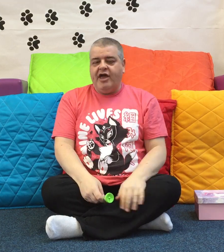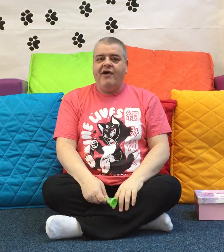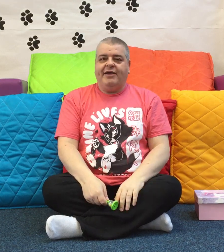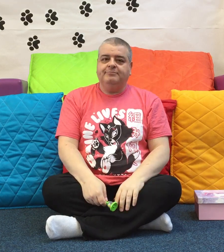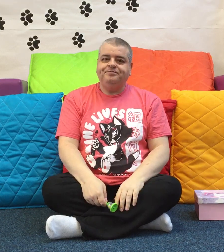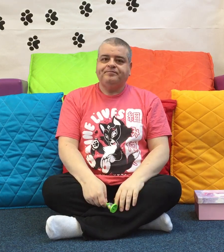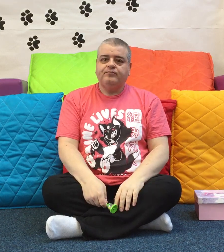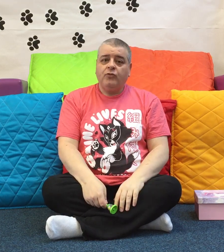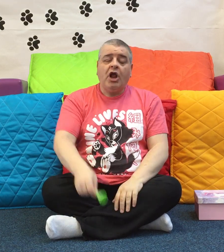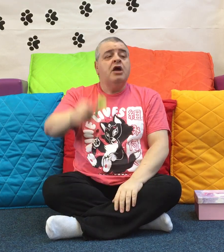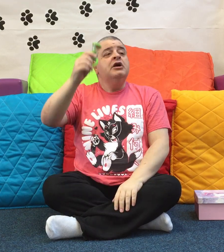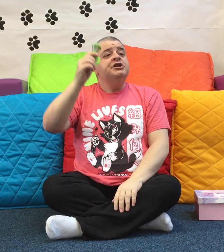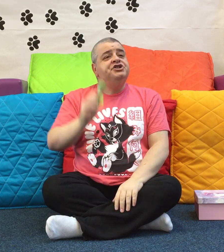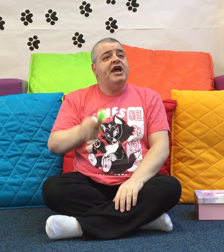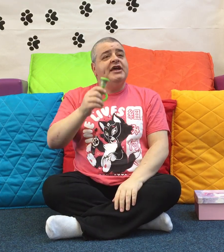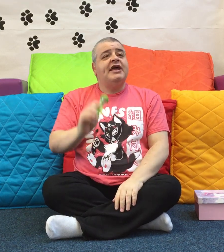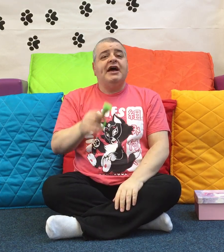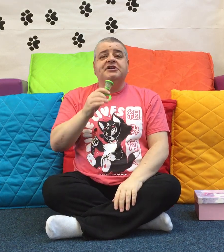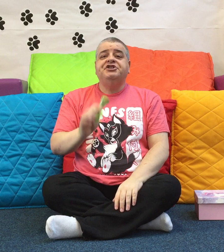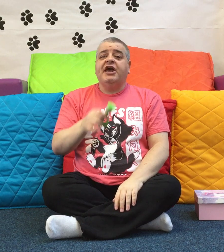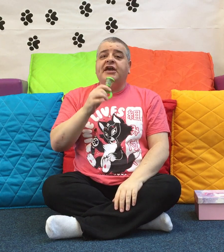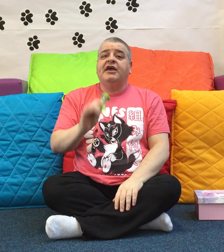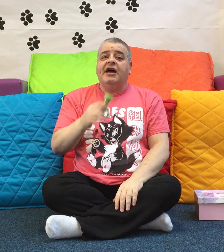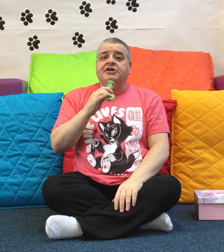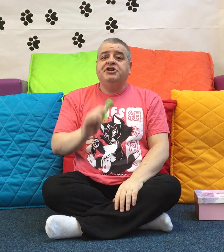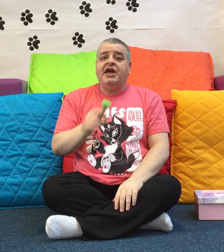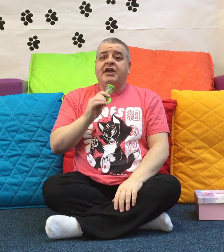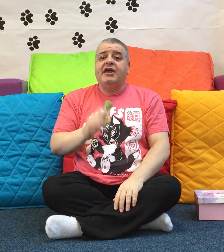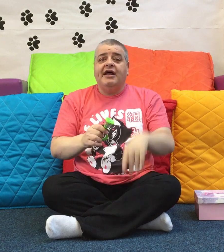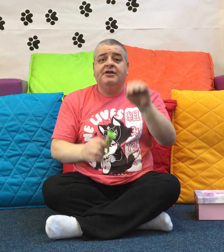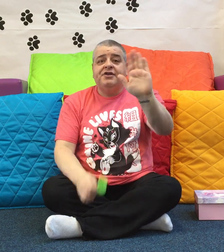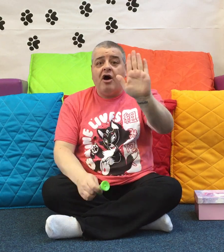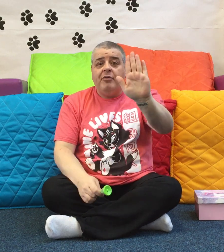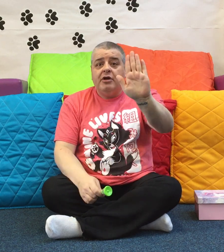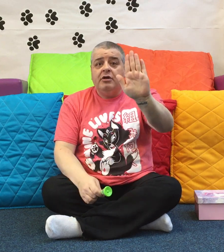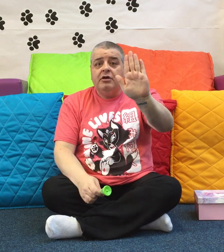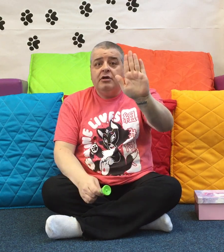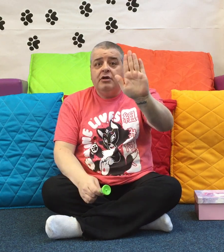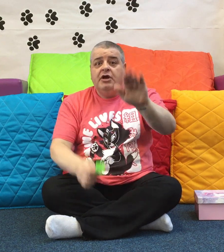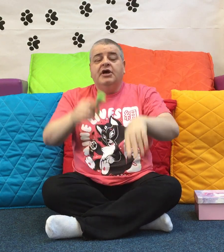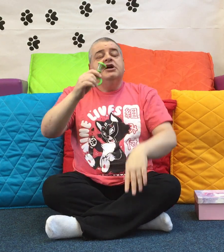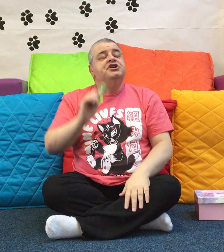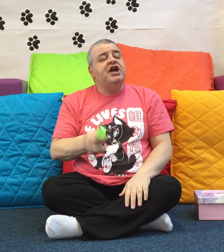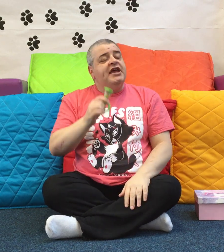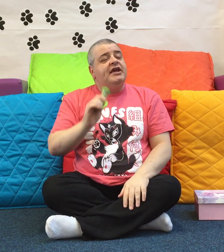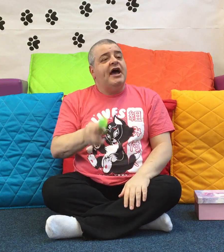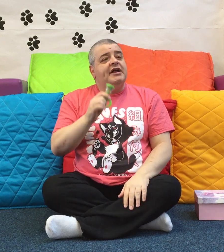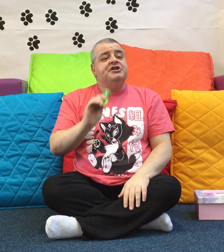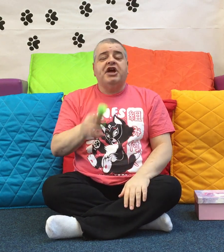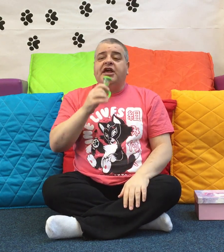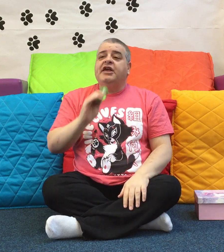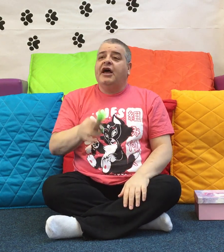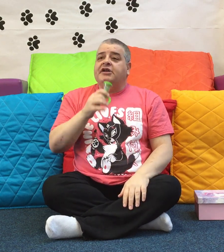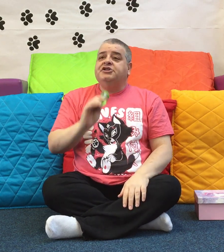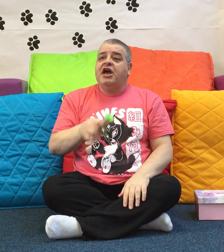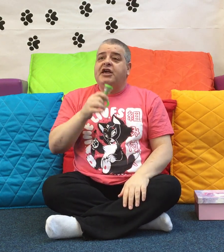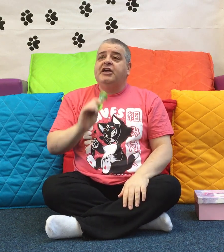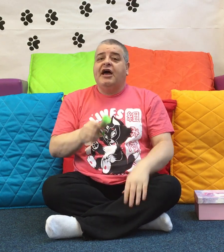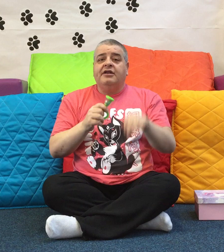you ready? Shake and shake and shake and stop. Shake and shake and shake and